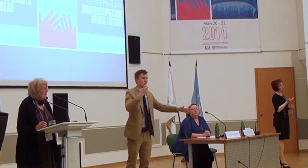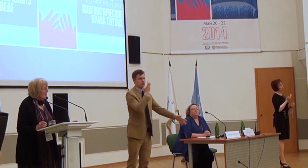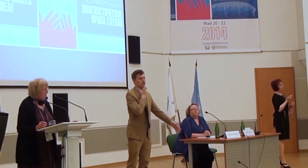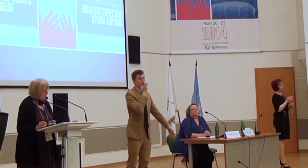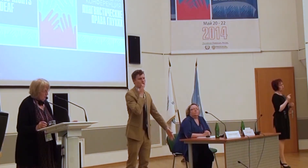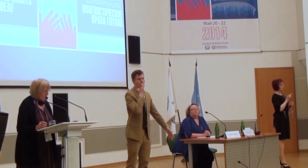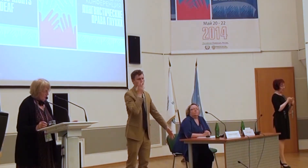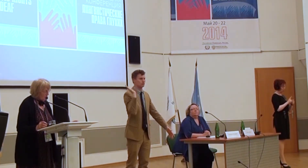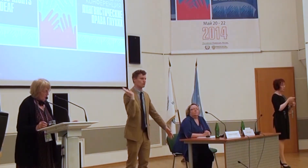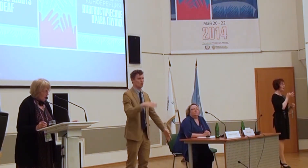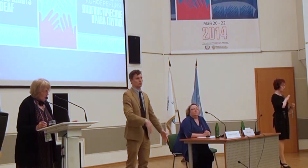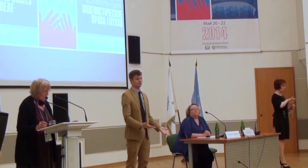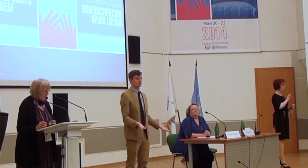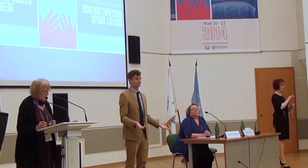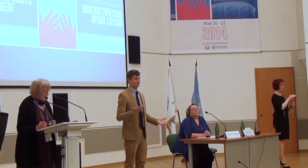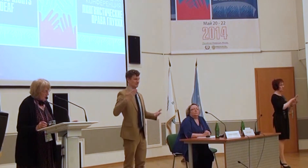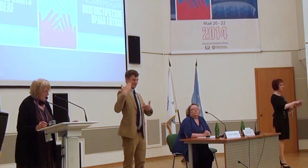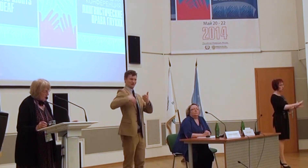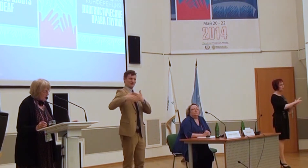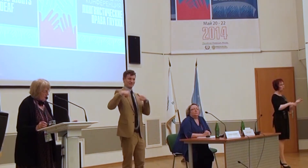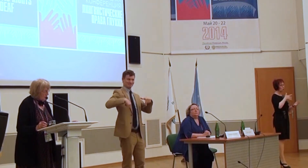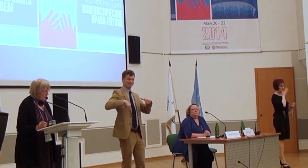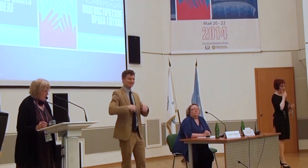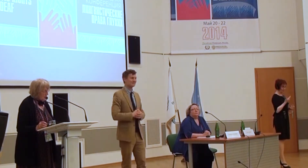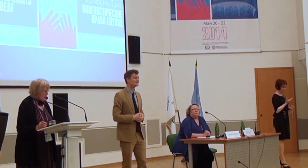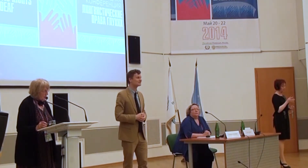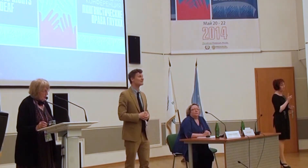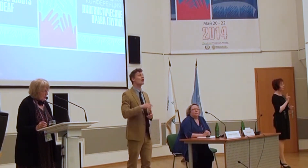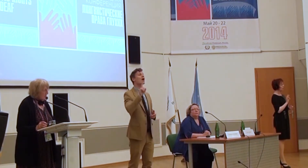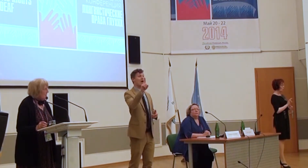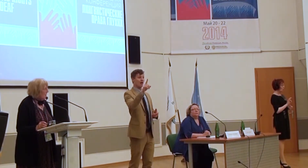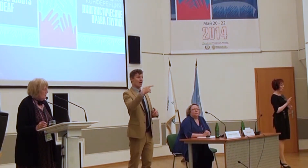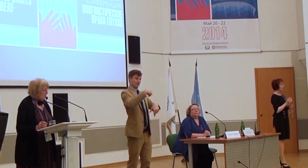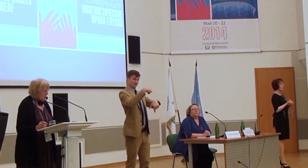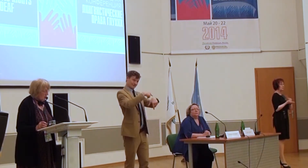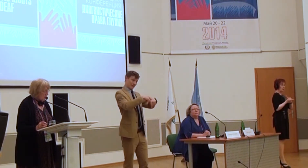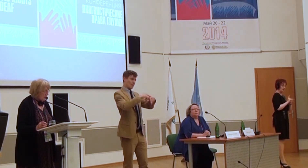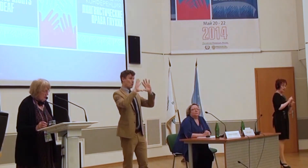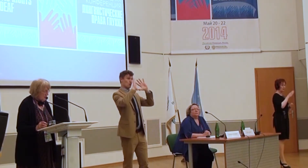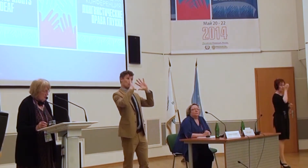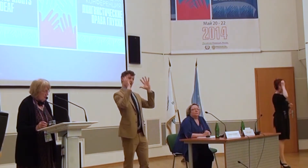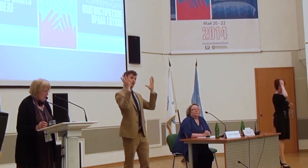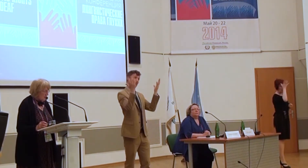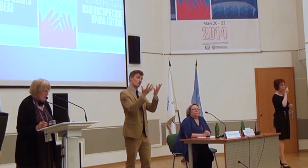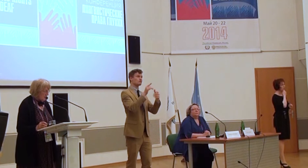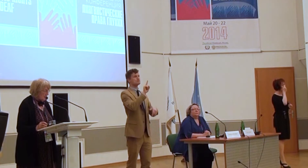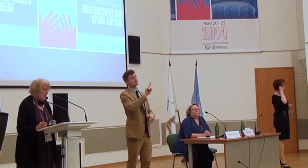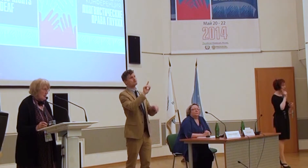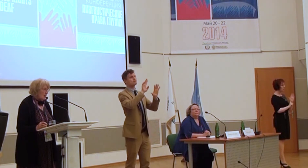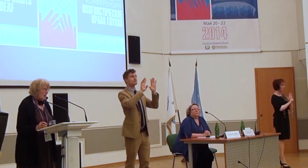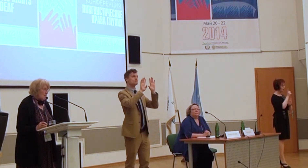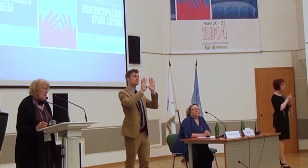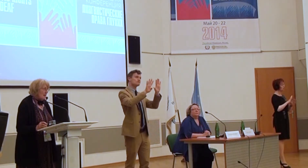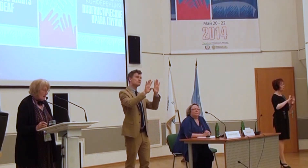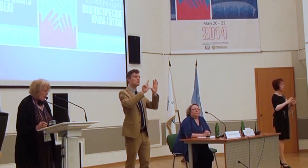However, through much of the developed world, changes in deaf education started to occur in the 1970s and